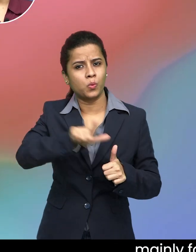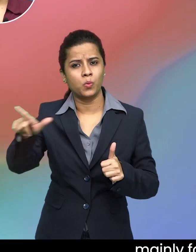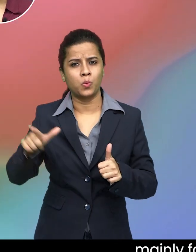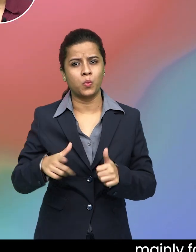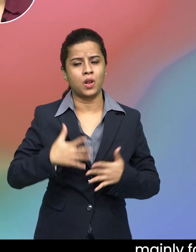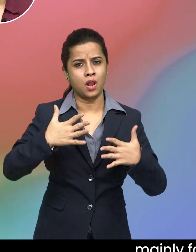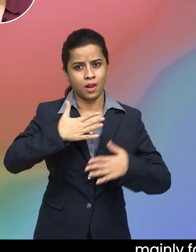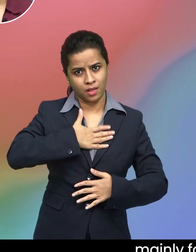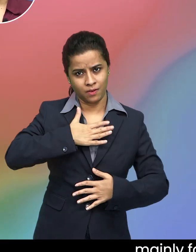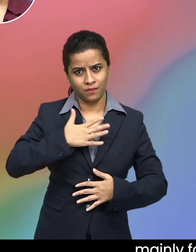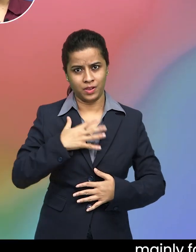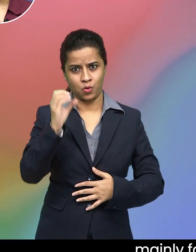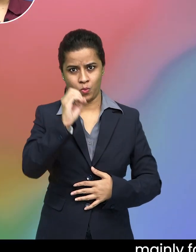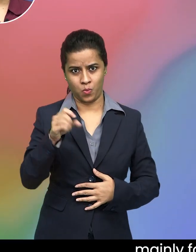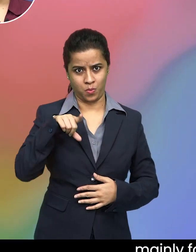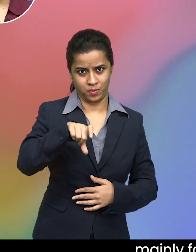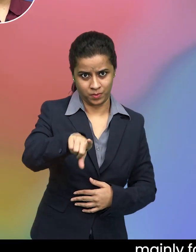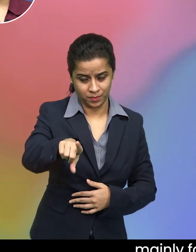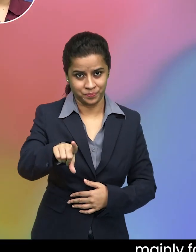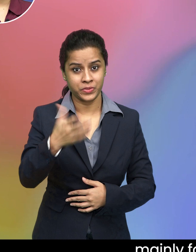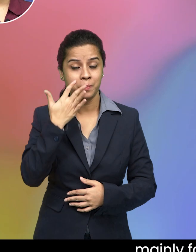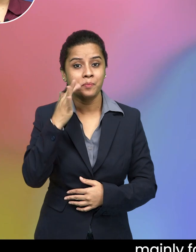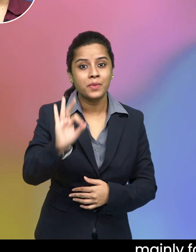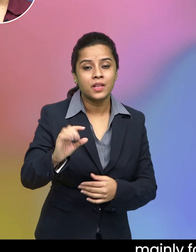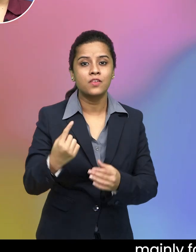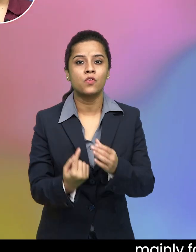organisms, mainly for growth and repair.